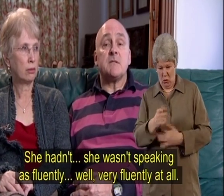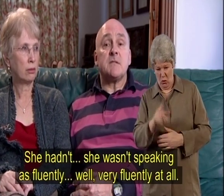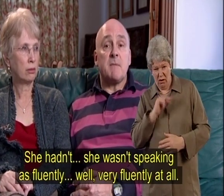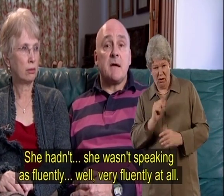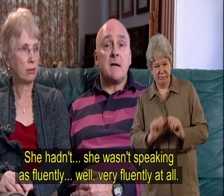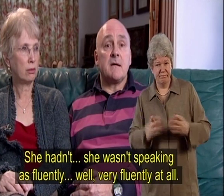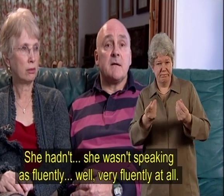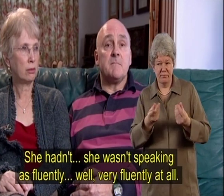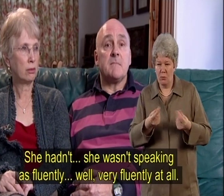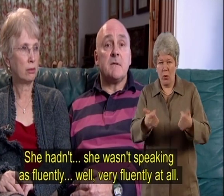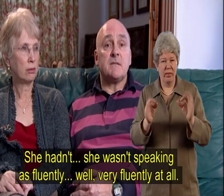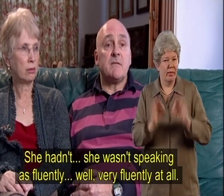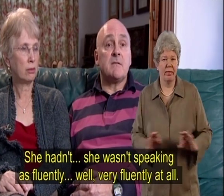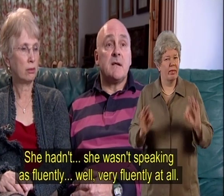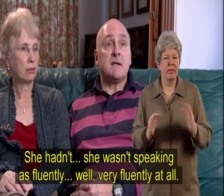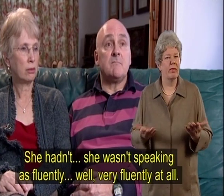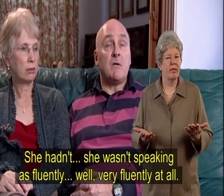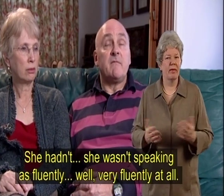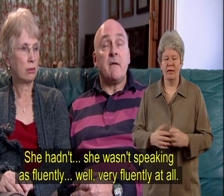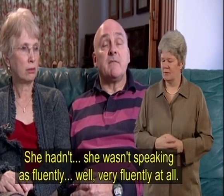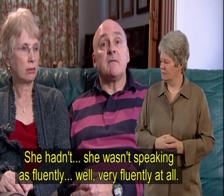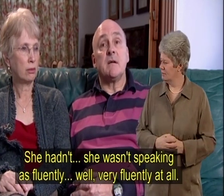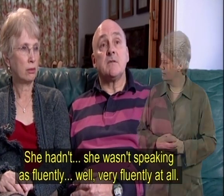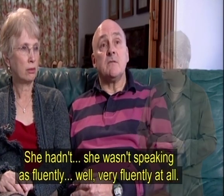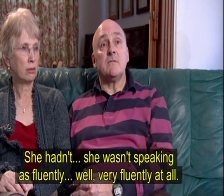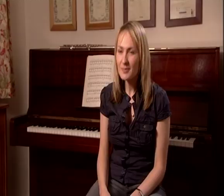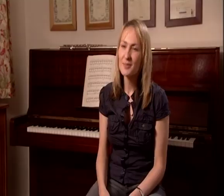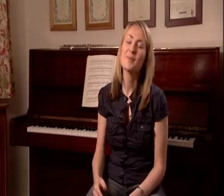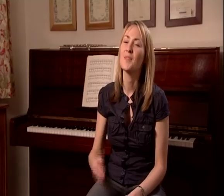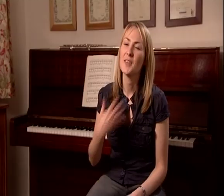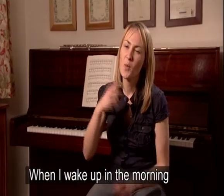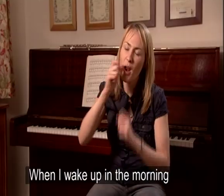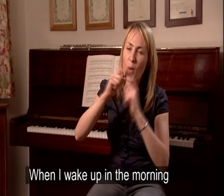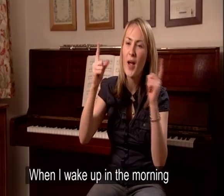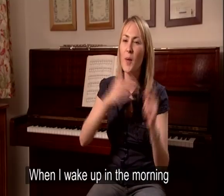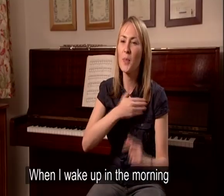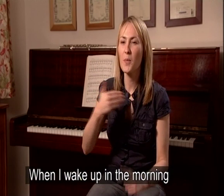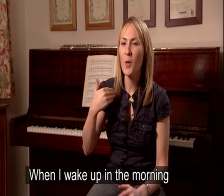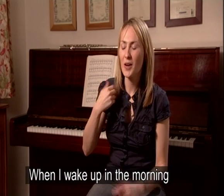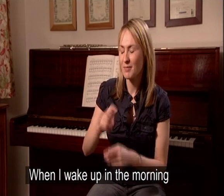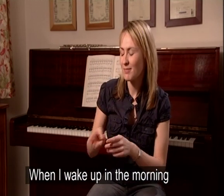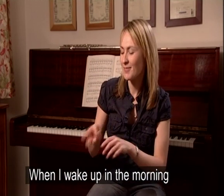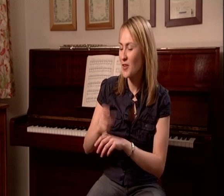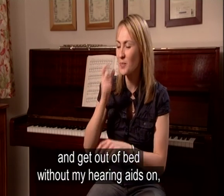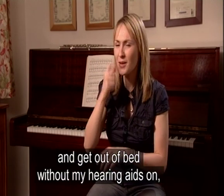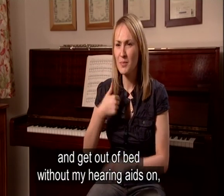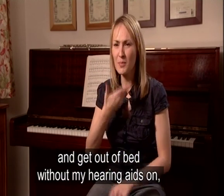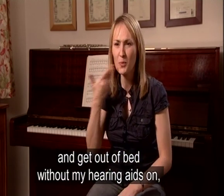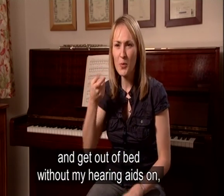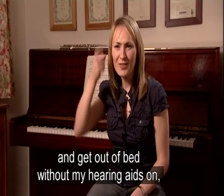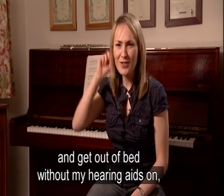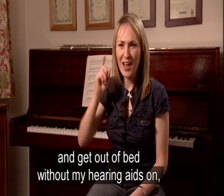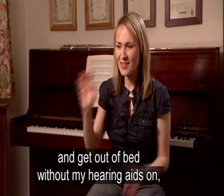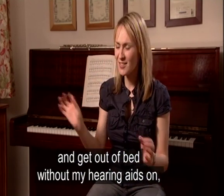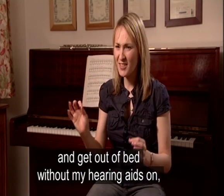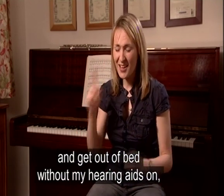She wasn't speaking as fluently, very fluently at all. When I wake up in the morning and get out of